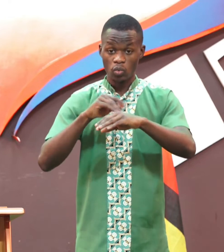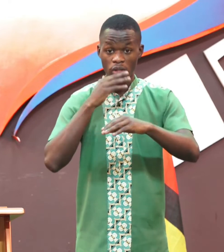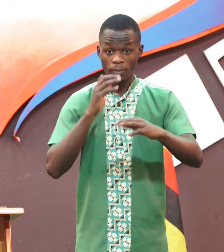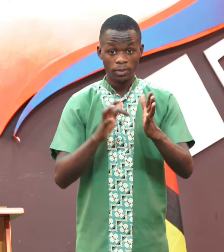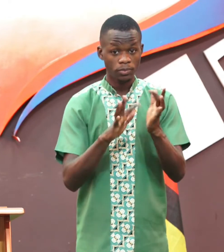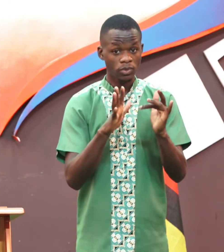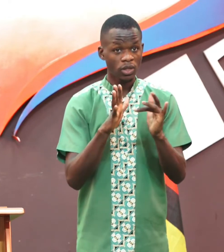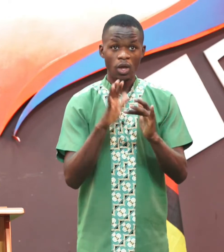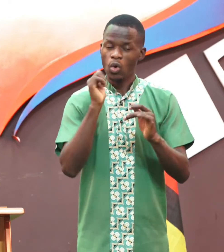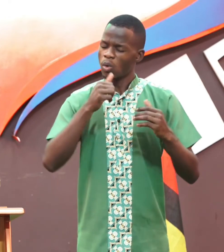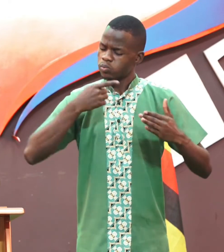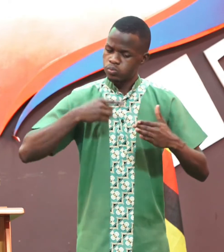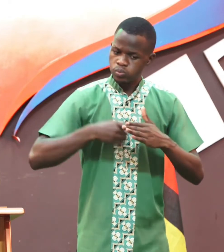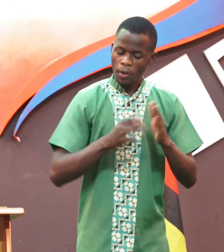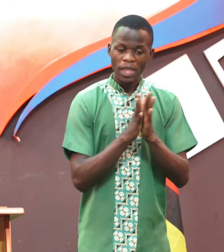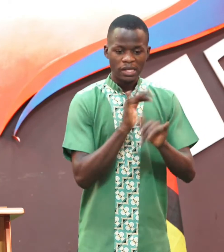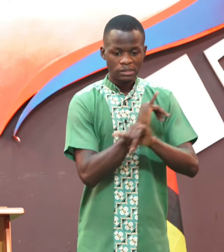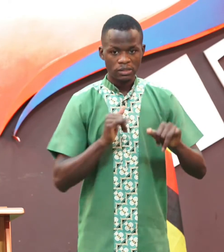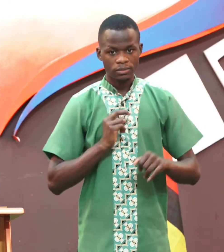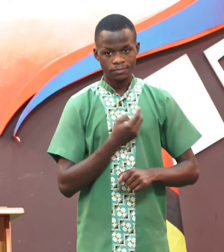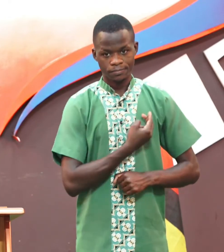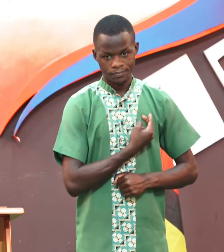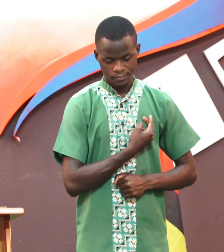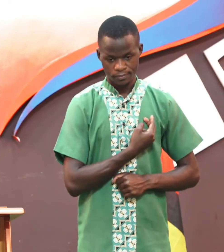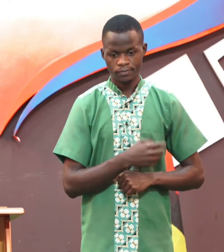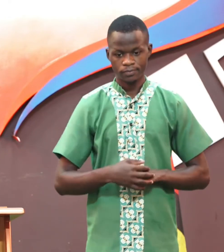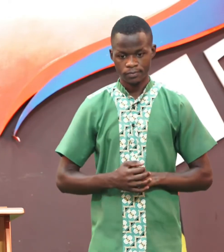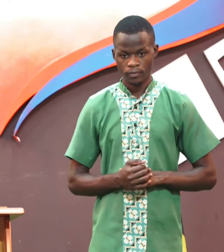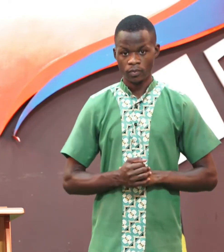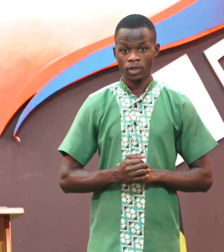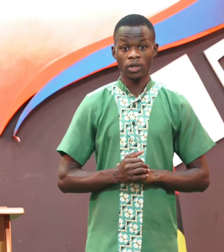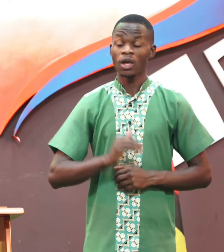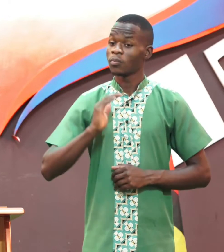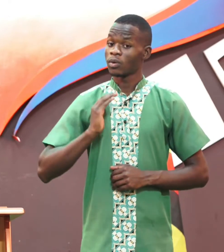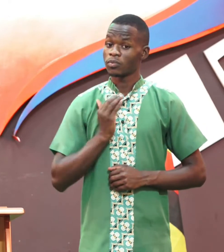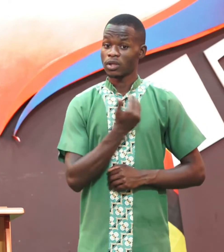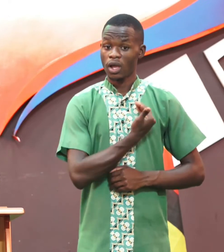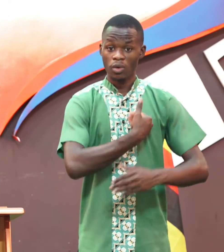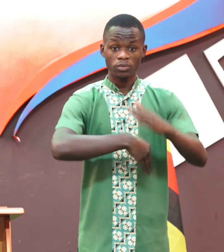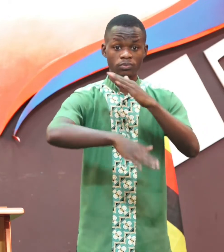cleanses us. When we call upon him, he goes deeper into our hearts and